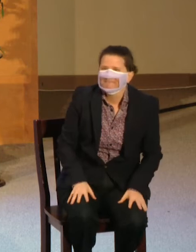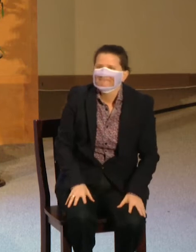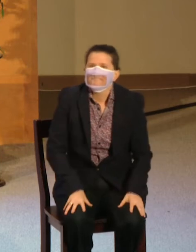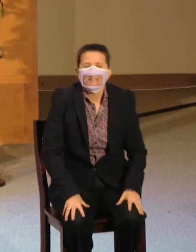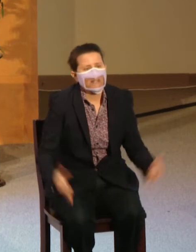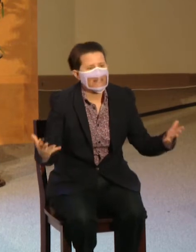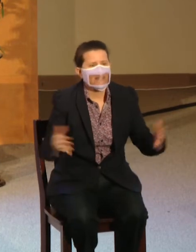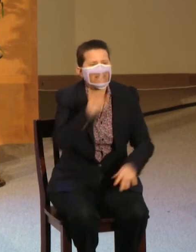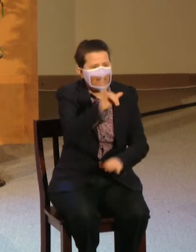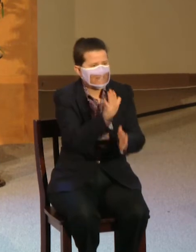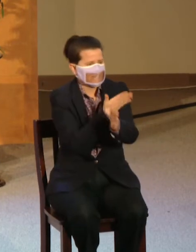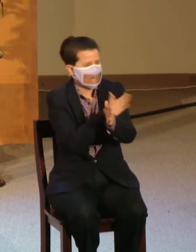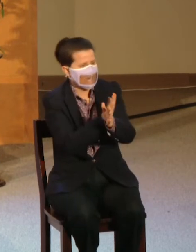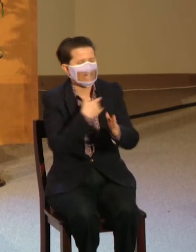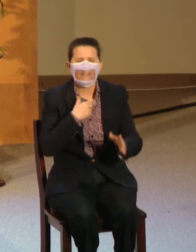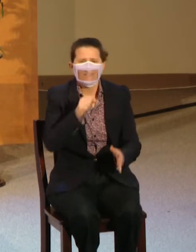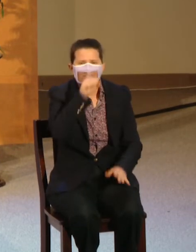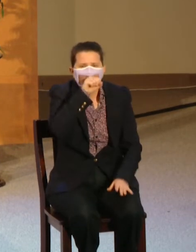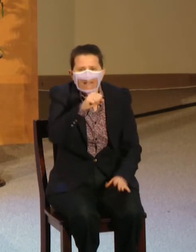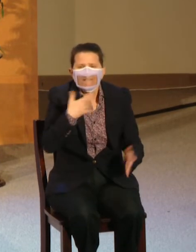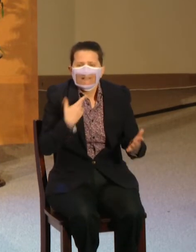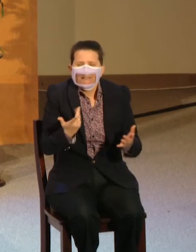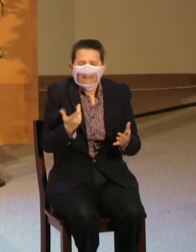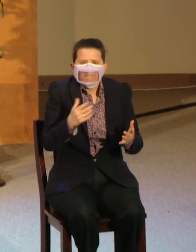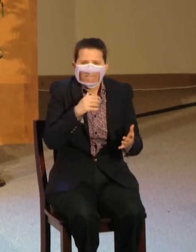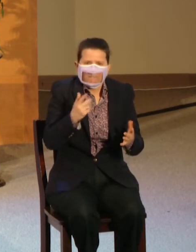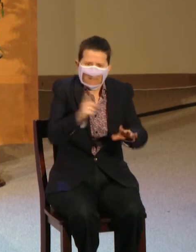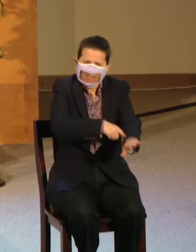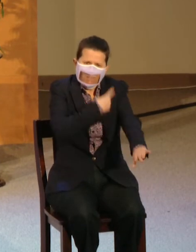I love that song. I hadn't heard it in a while, so thank you.